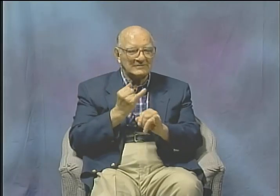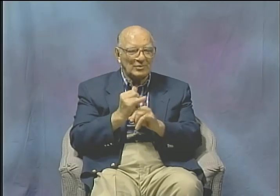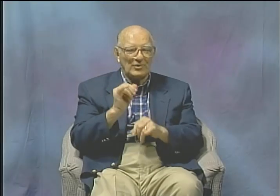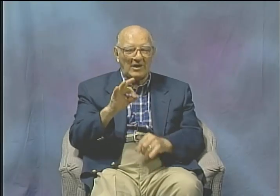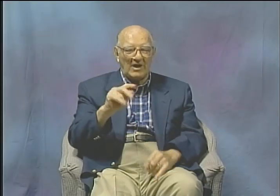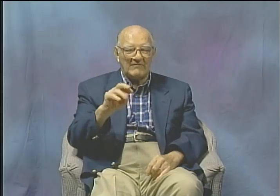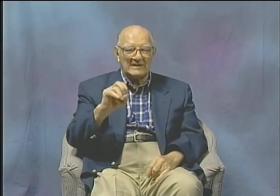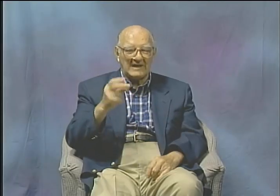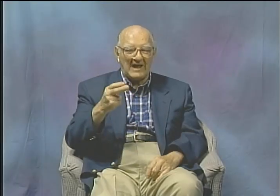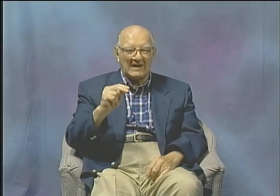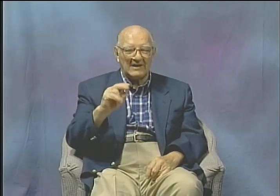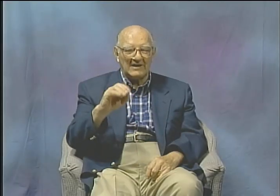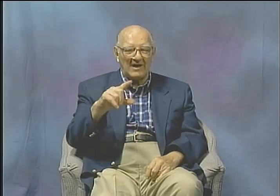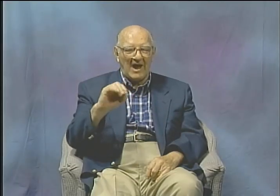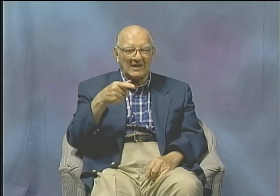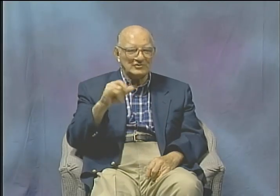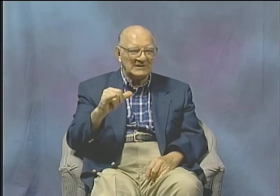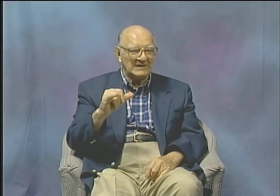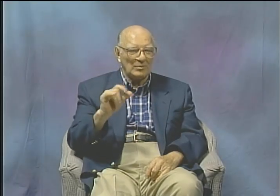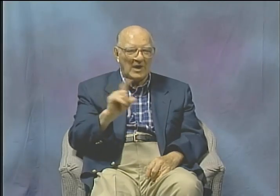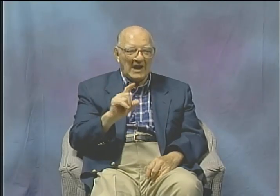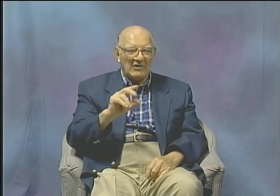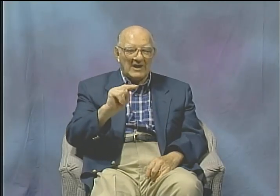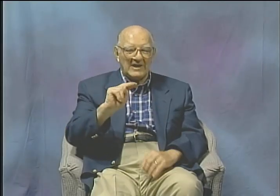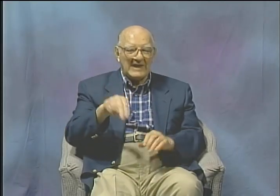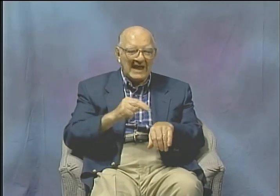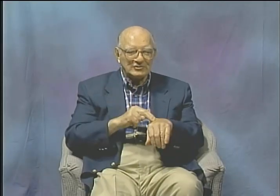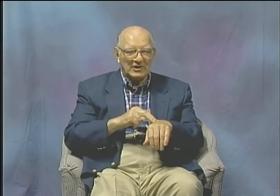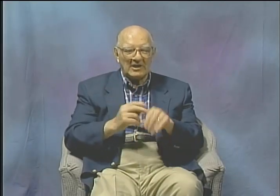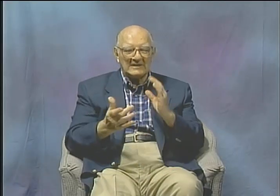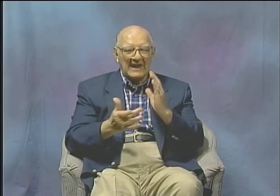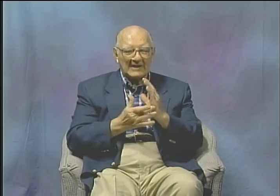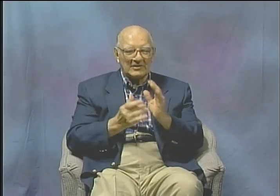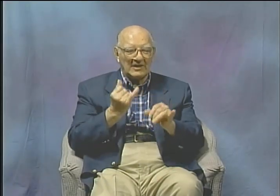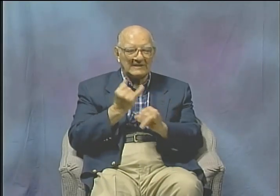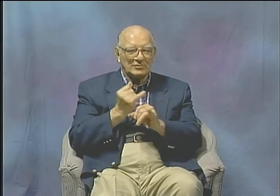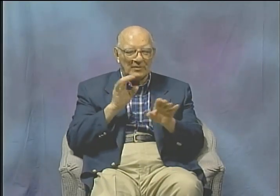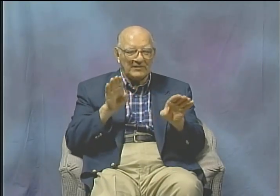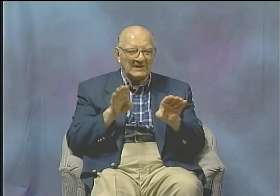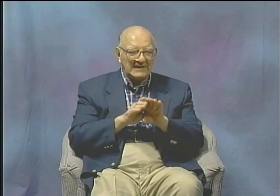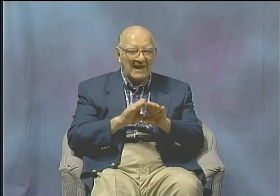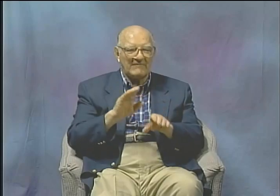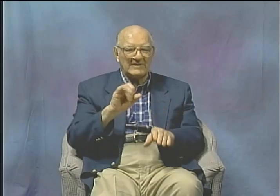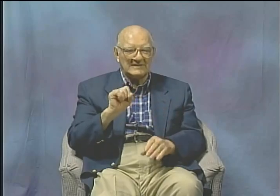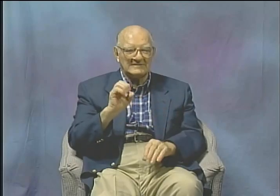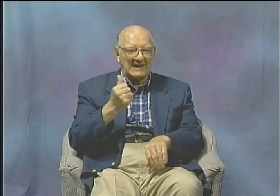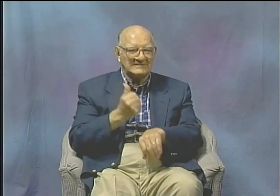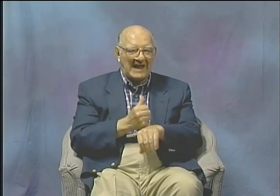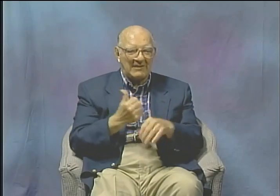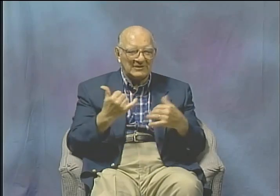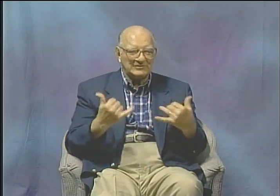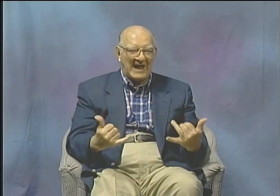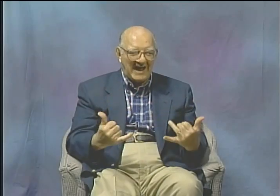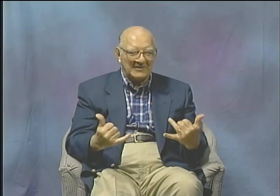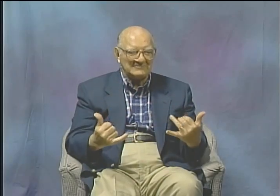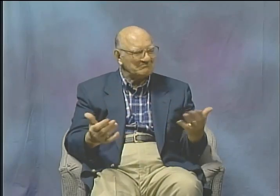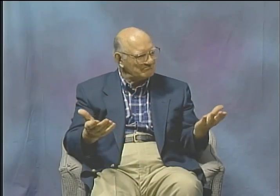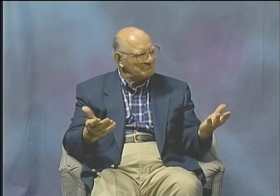Institute of Technology. National Technical Institute for the Deaf is established now.